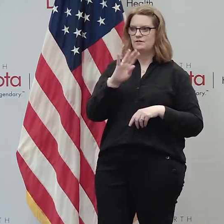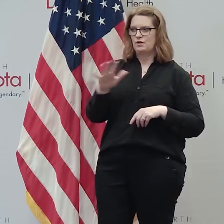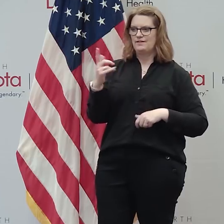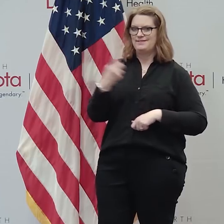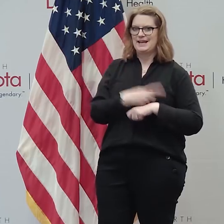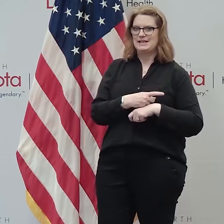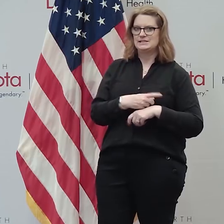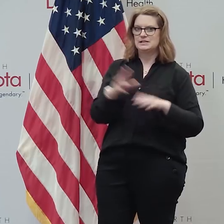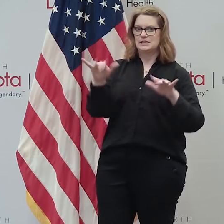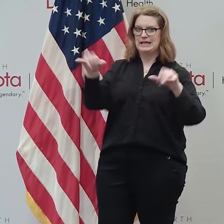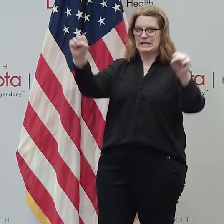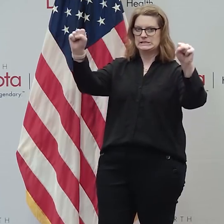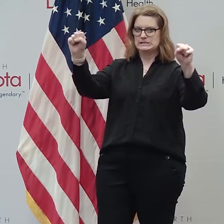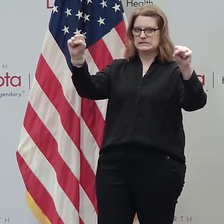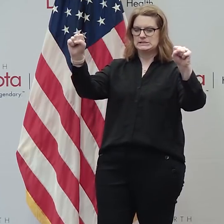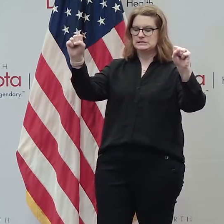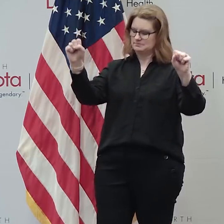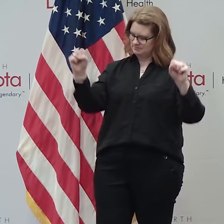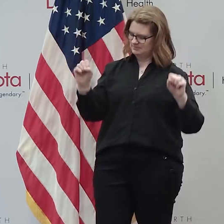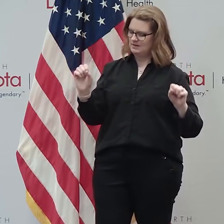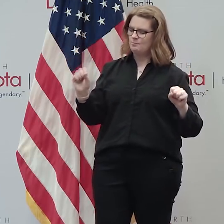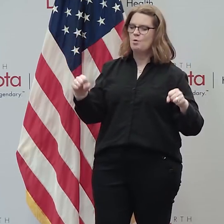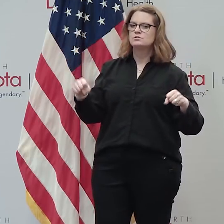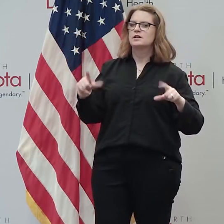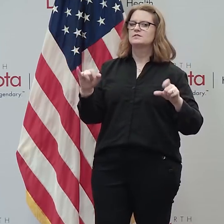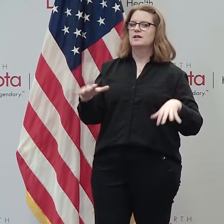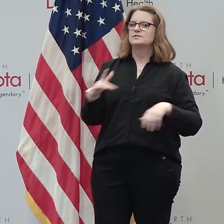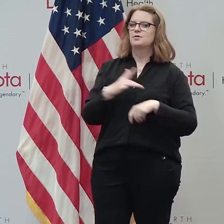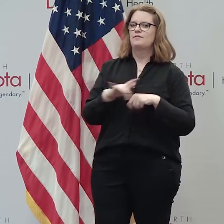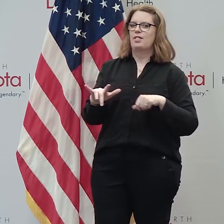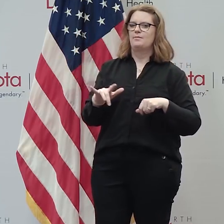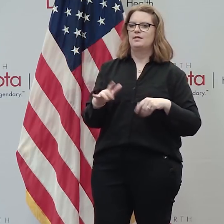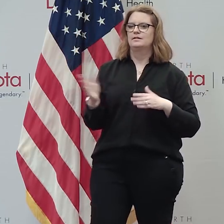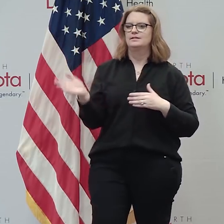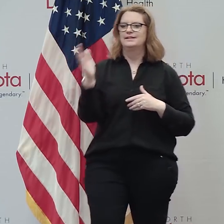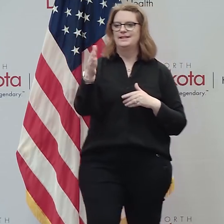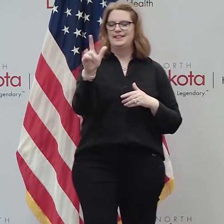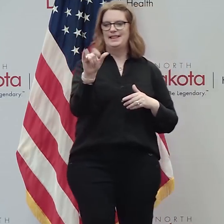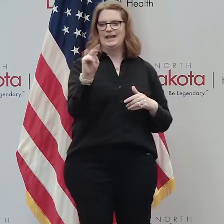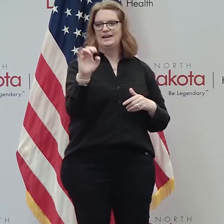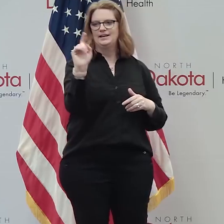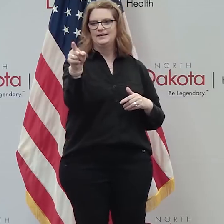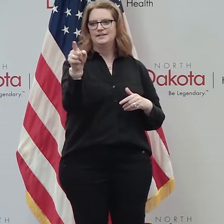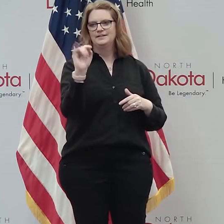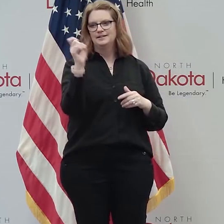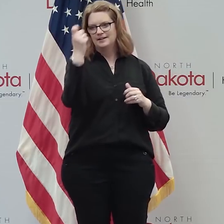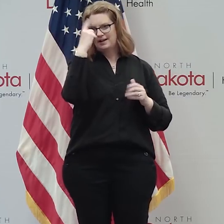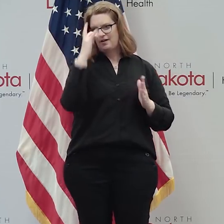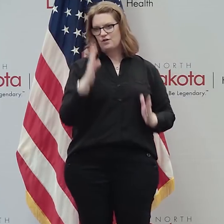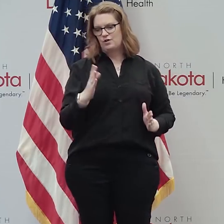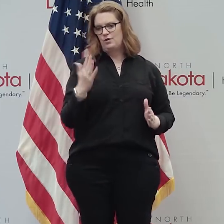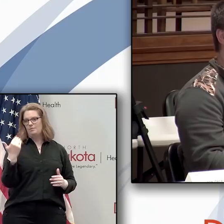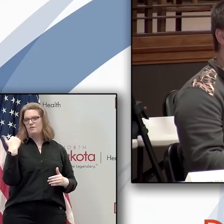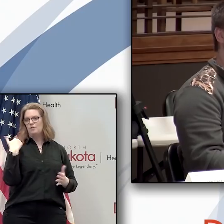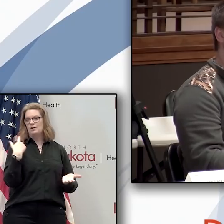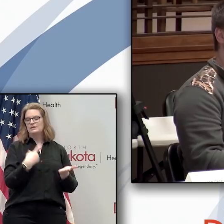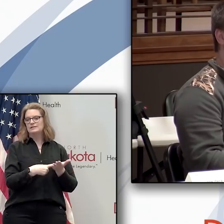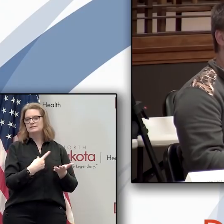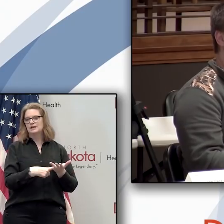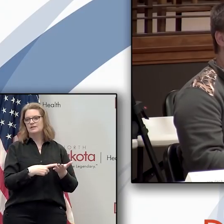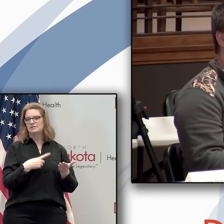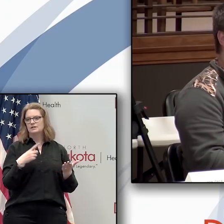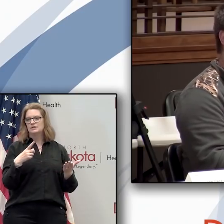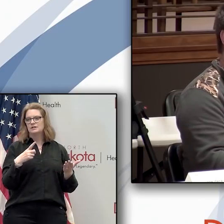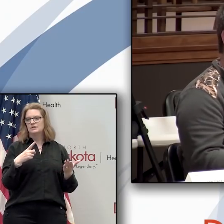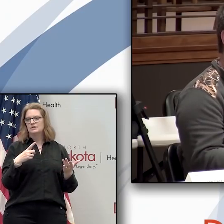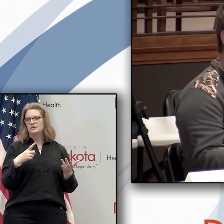yes. Motorcycle tests are available. Okay, Elaine? Governor, earlier you talked about, when you answered